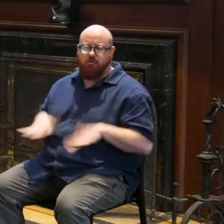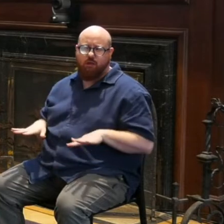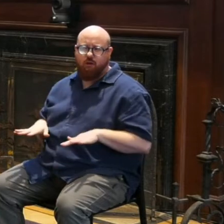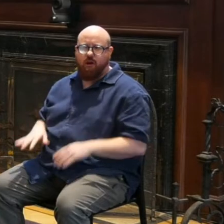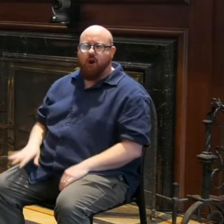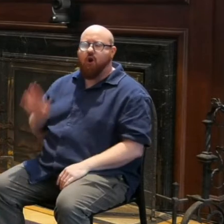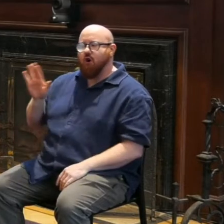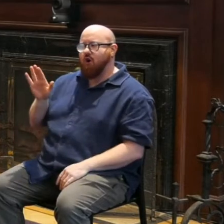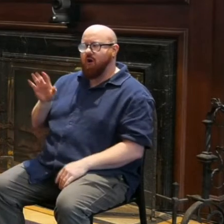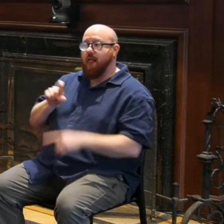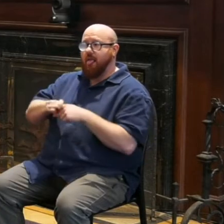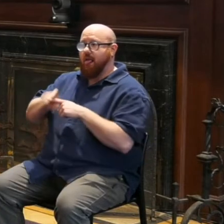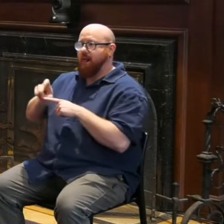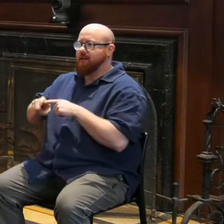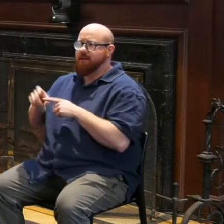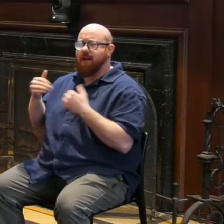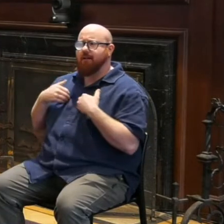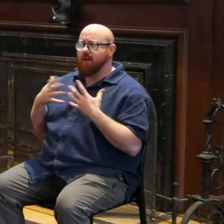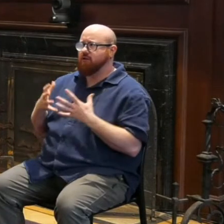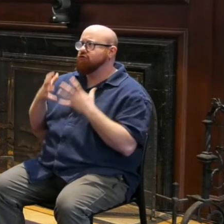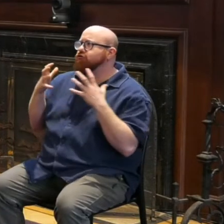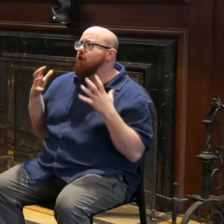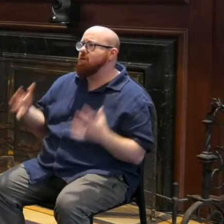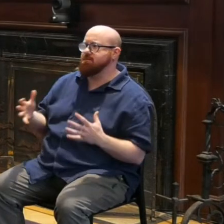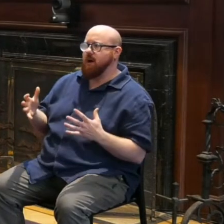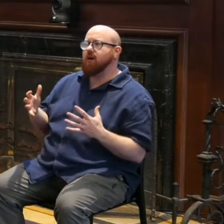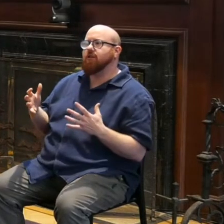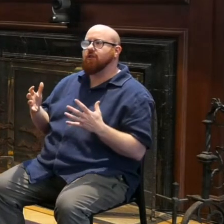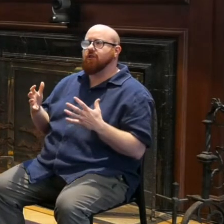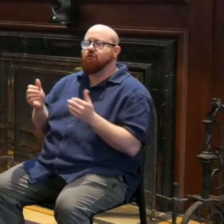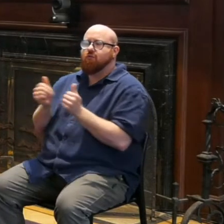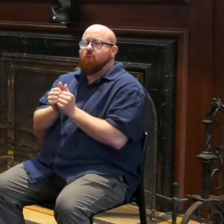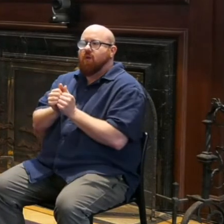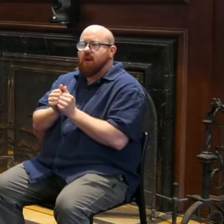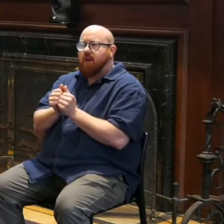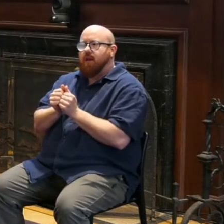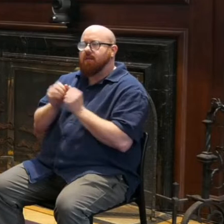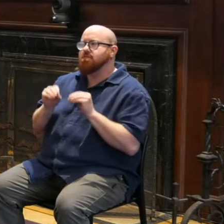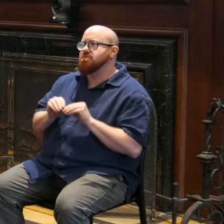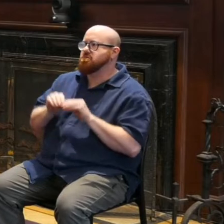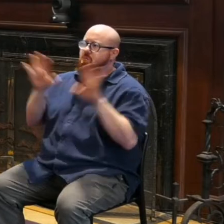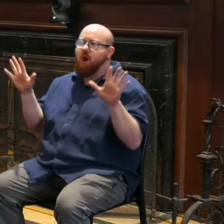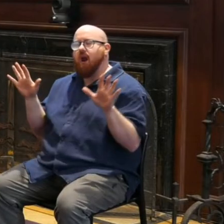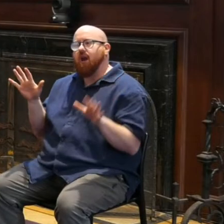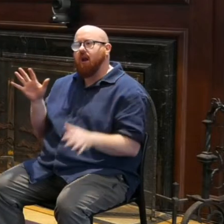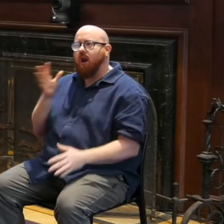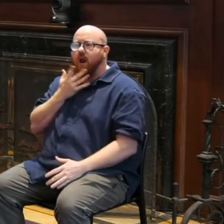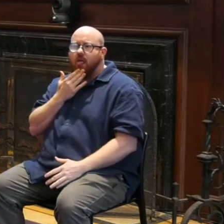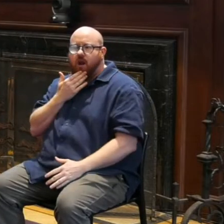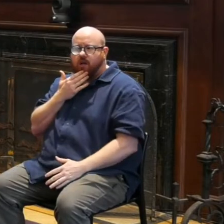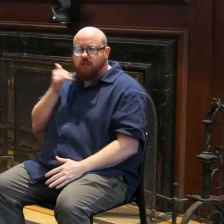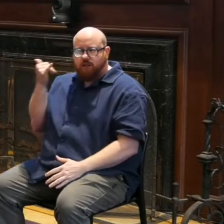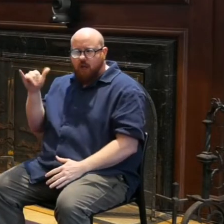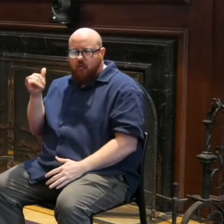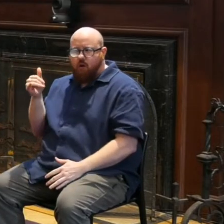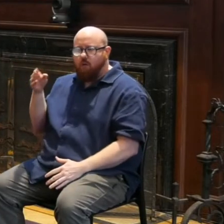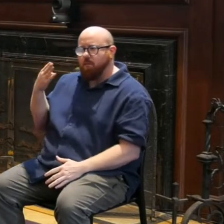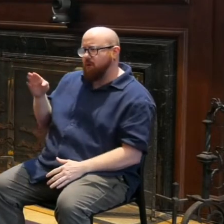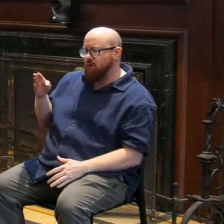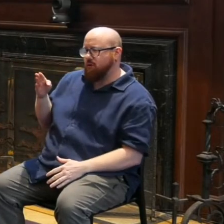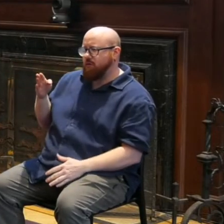store paradise, lush with eye-popping shades of yellow and blue, an occasional